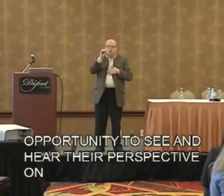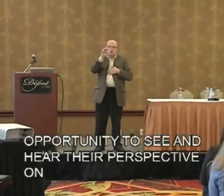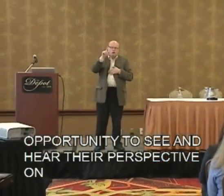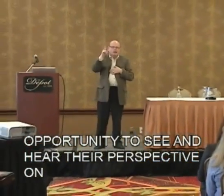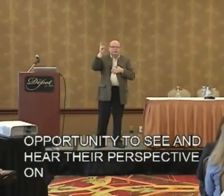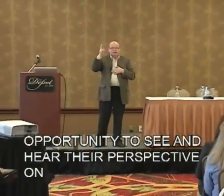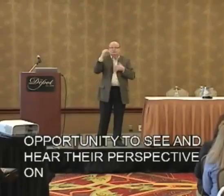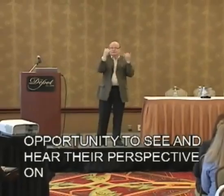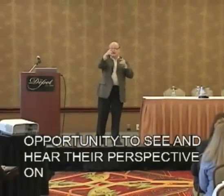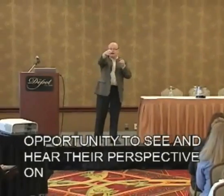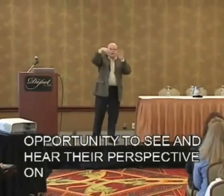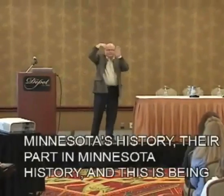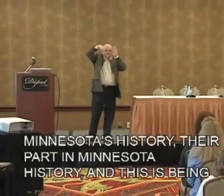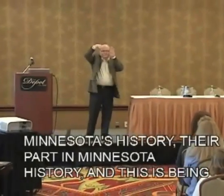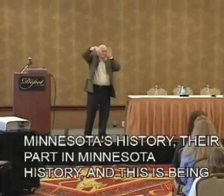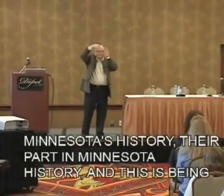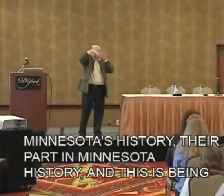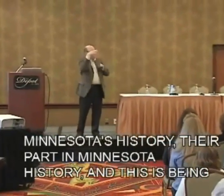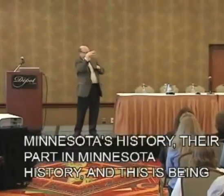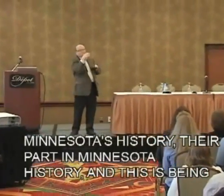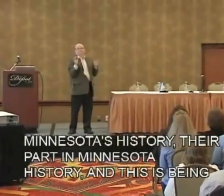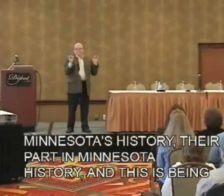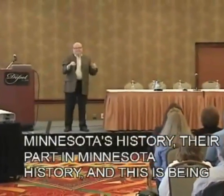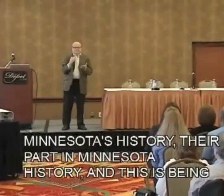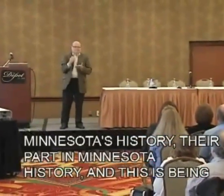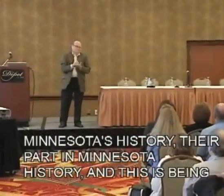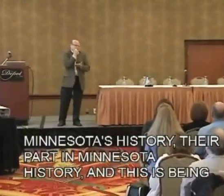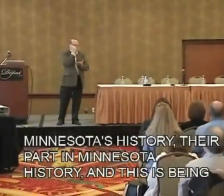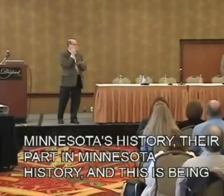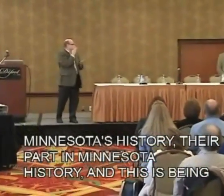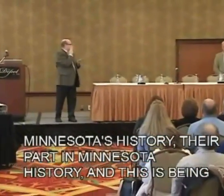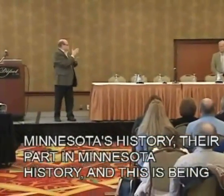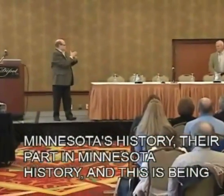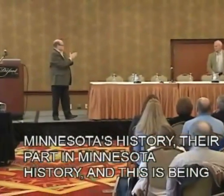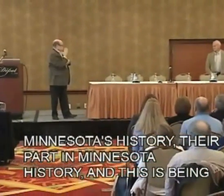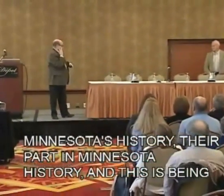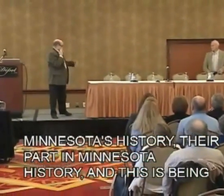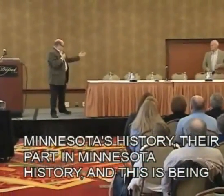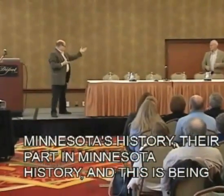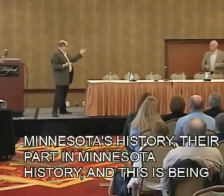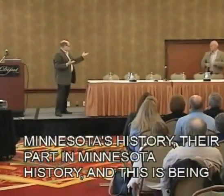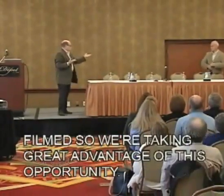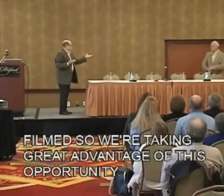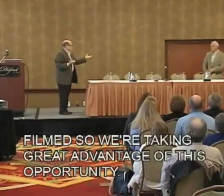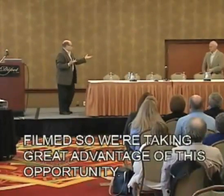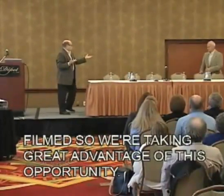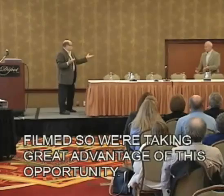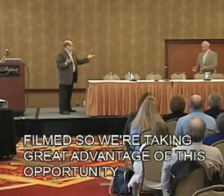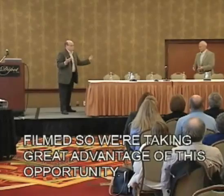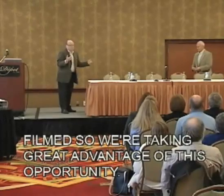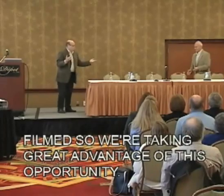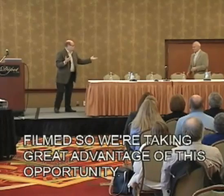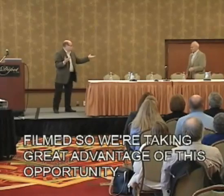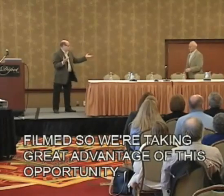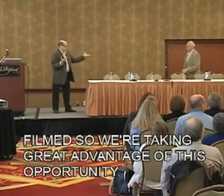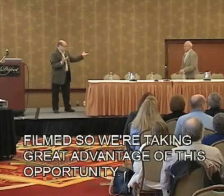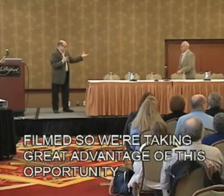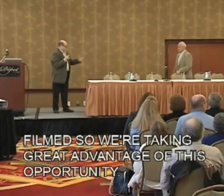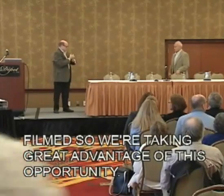Minnesota's history, their part in Minnesota history and this is being filmed so we're taking great advantage of this opportunity. Frank,